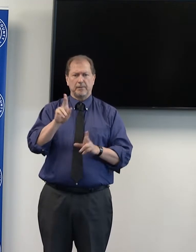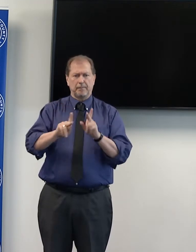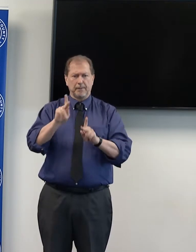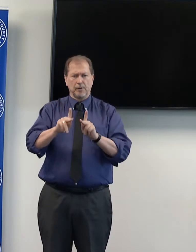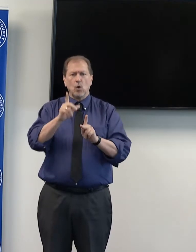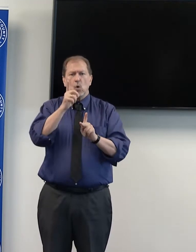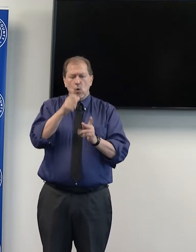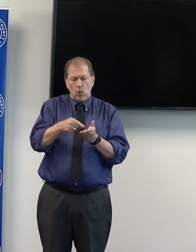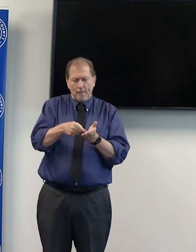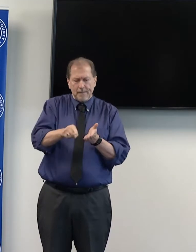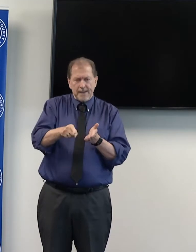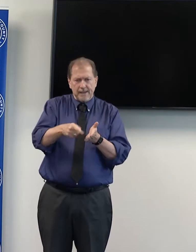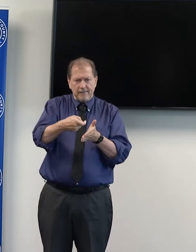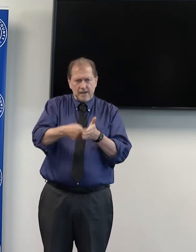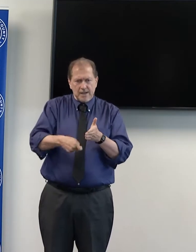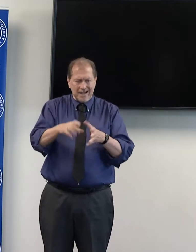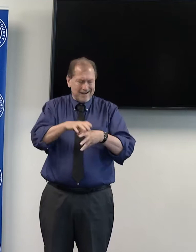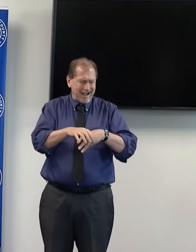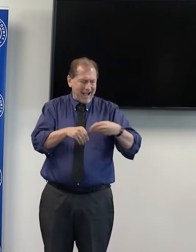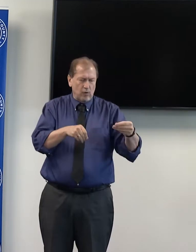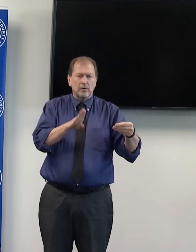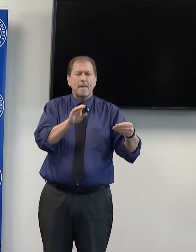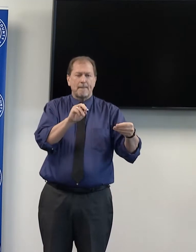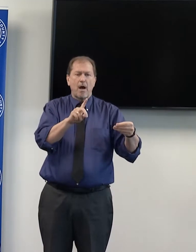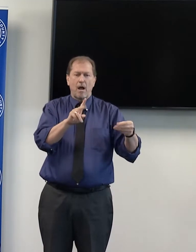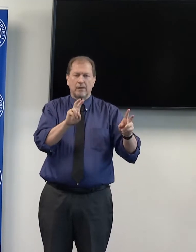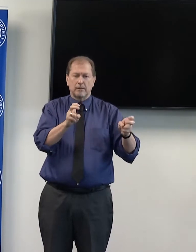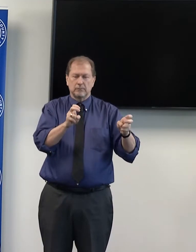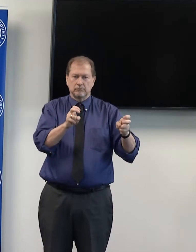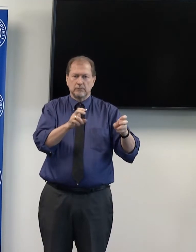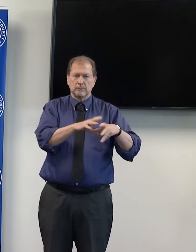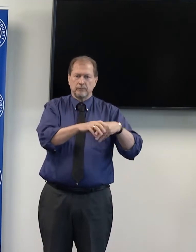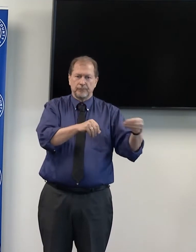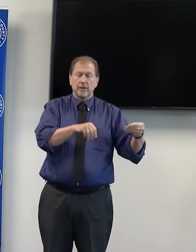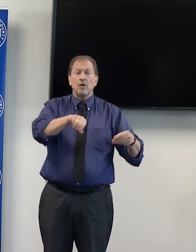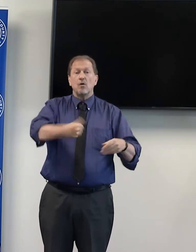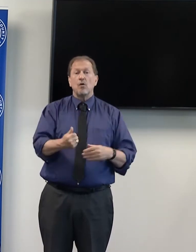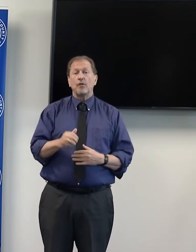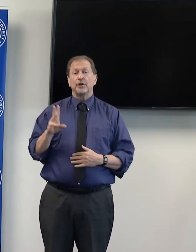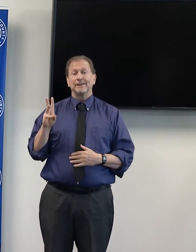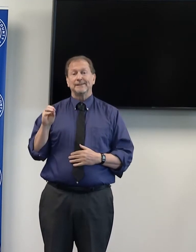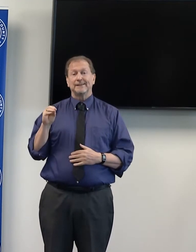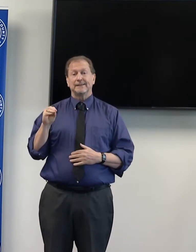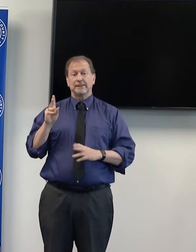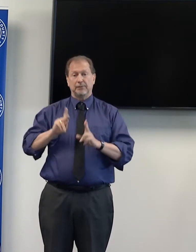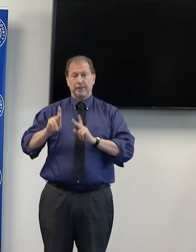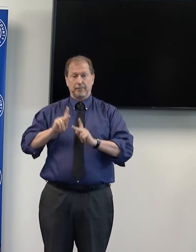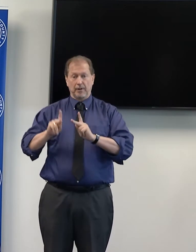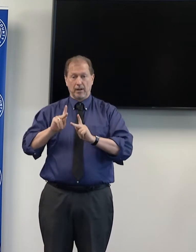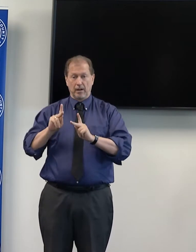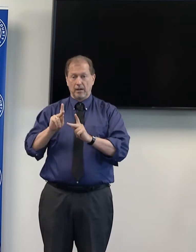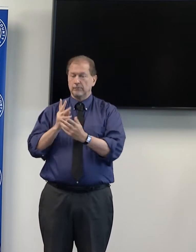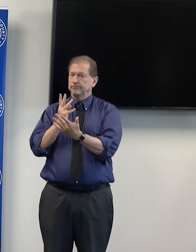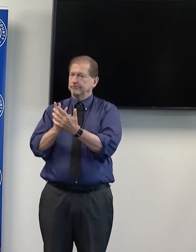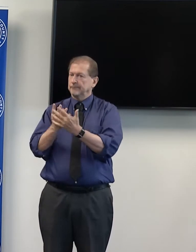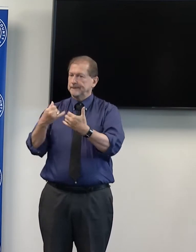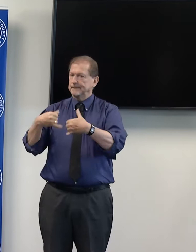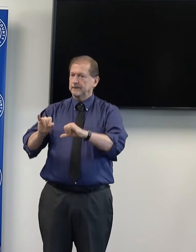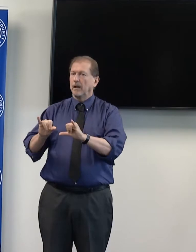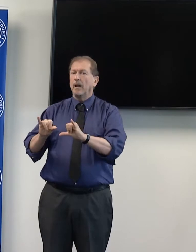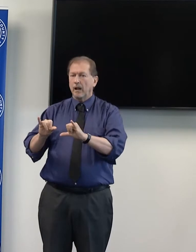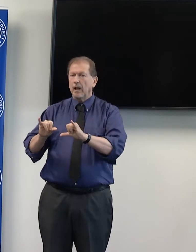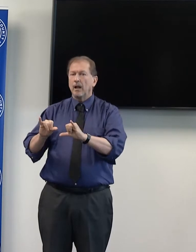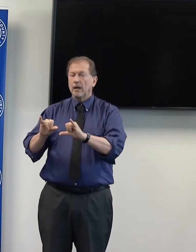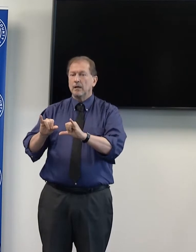out as a result of this. We have another 60 who are being held as a result